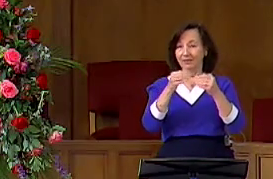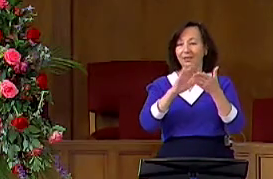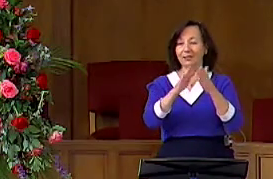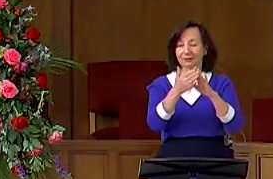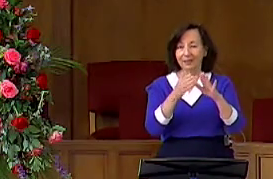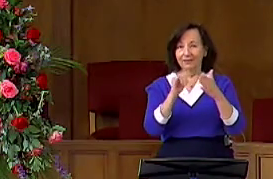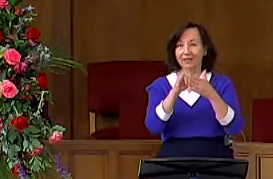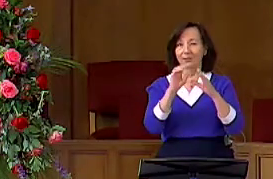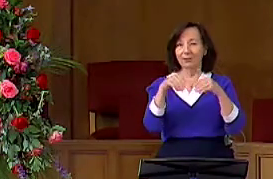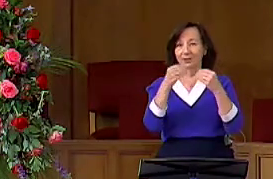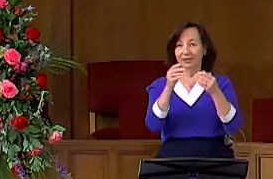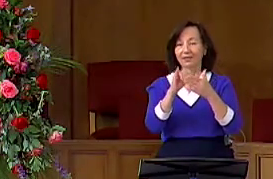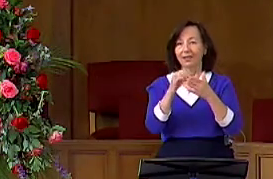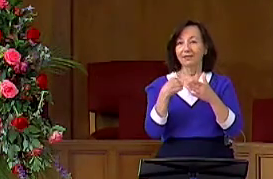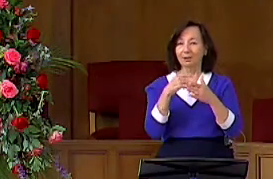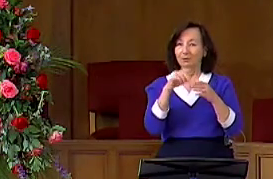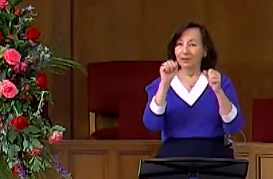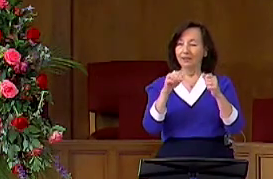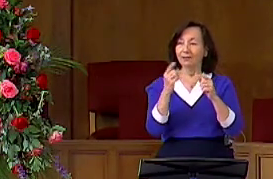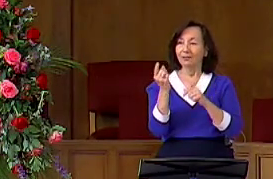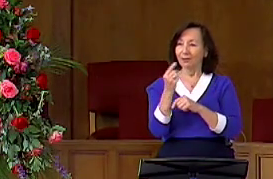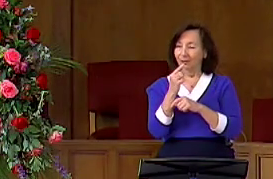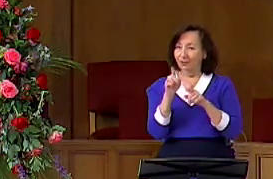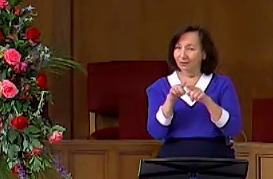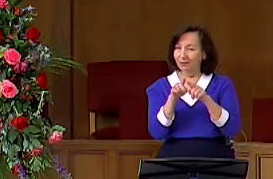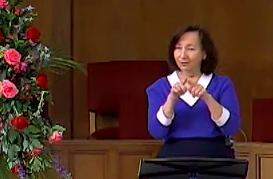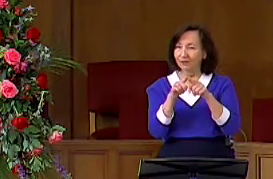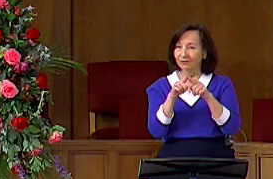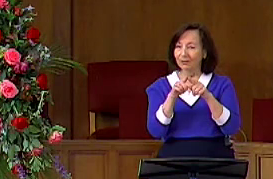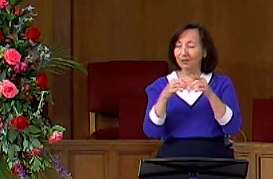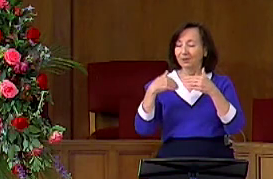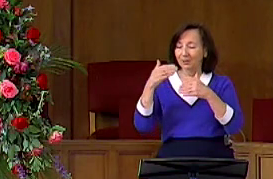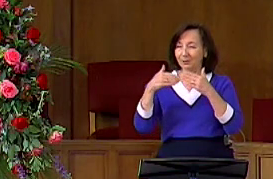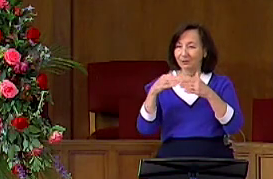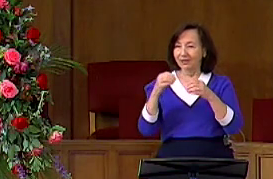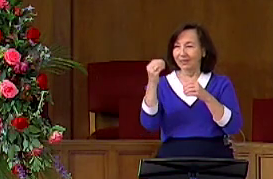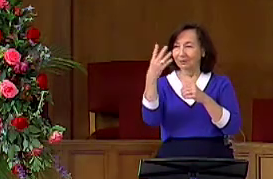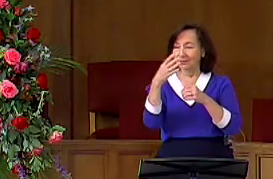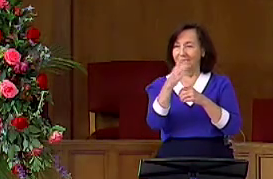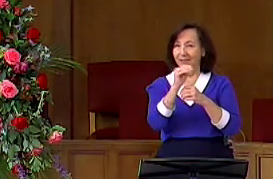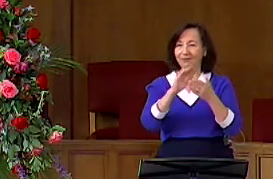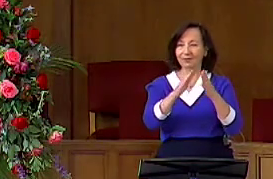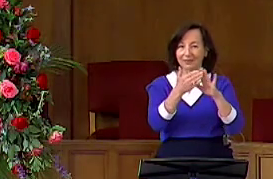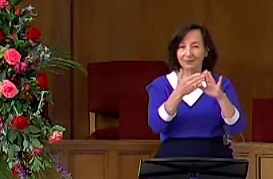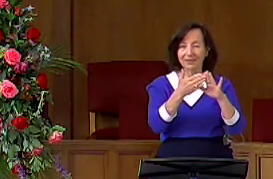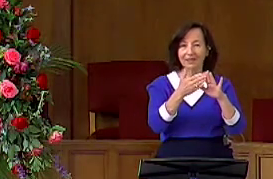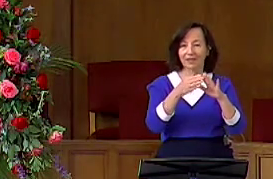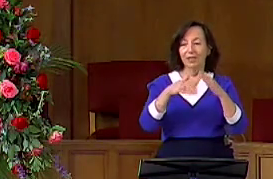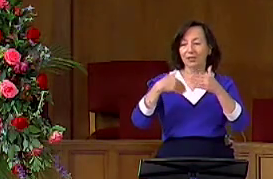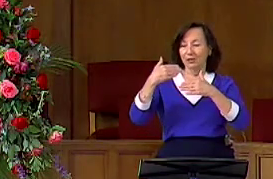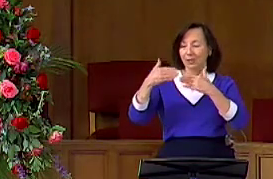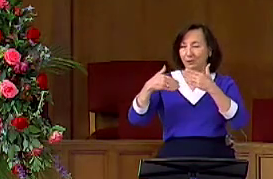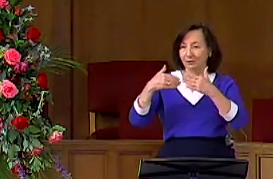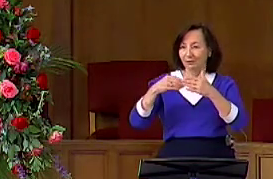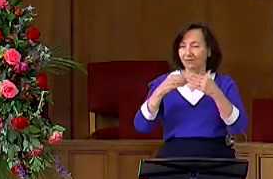that you give, so that we can also be generous in that grace and that forgiveness, generous in that